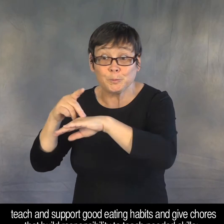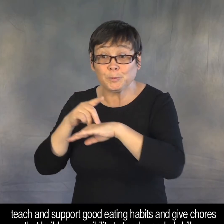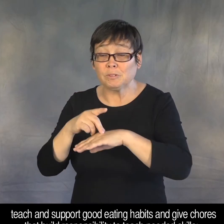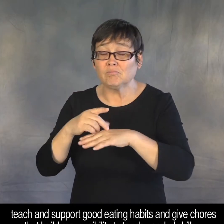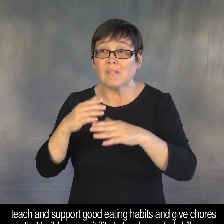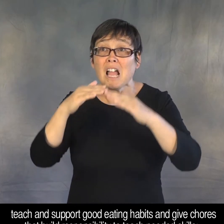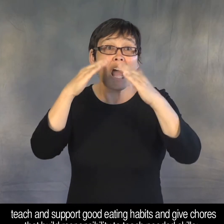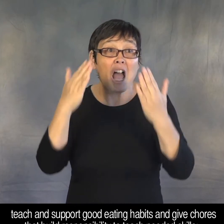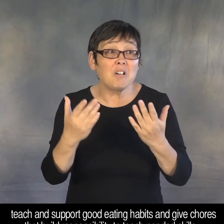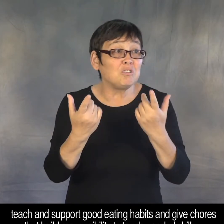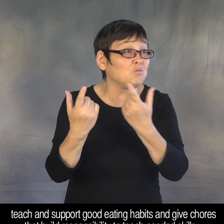skills.